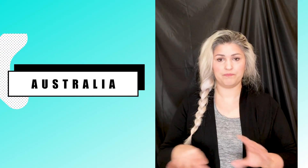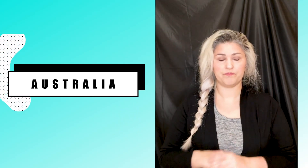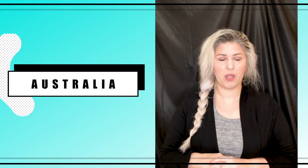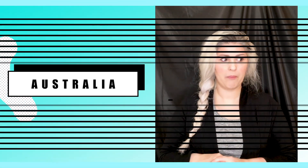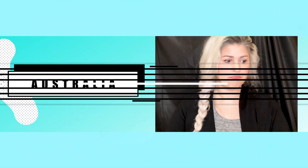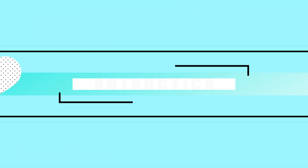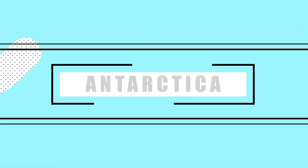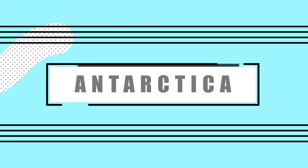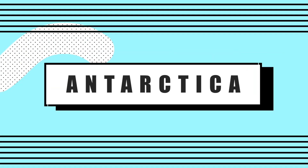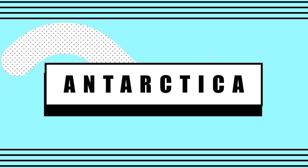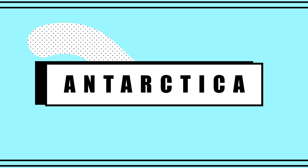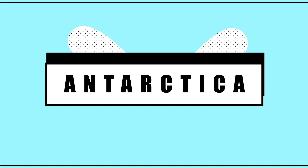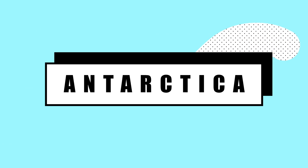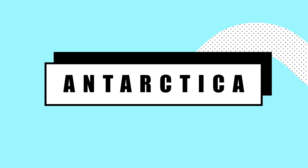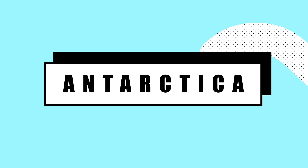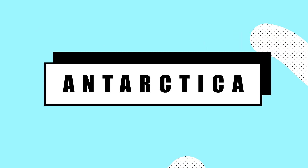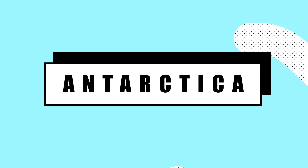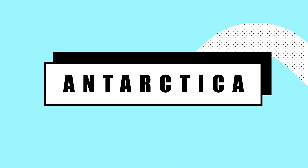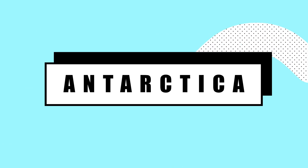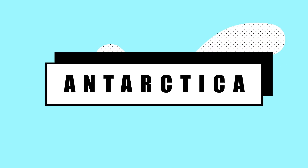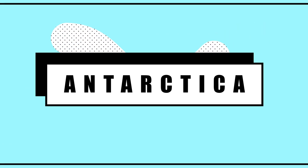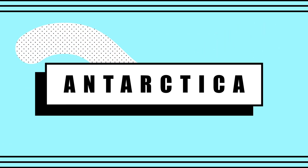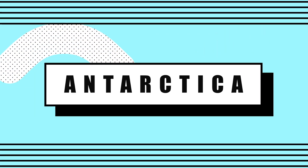Australia. Okay.